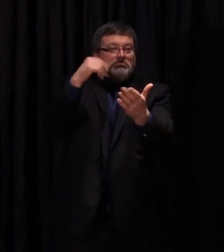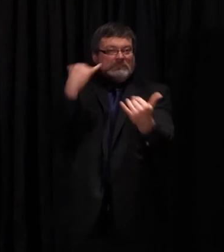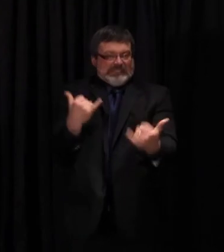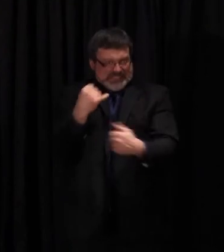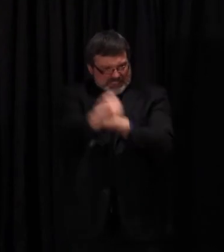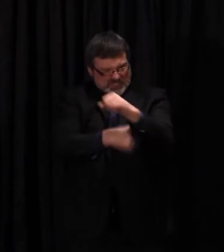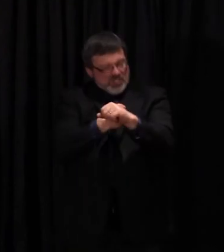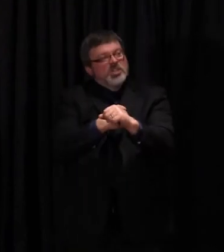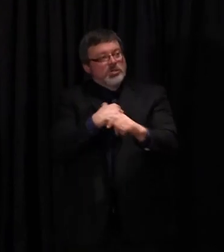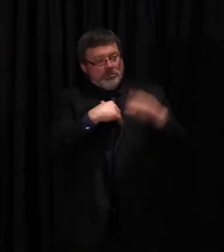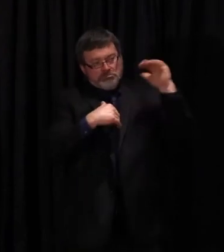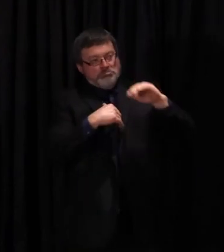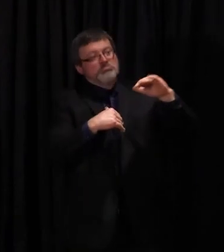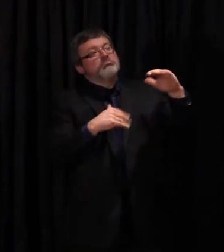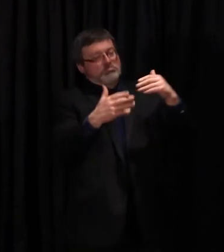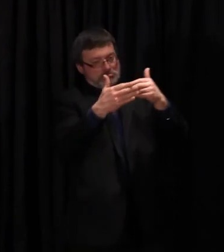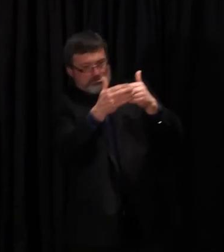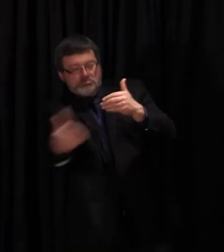of it.